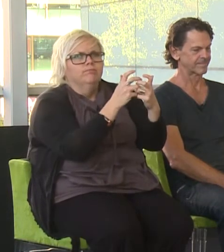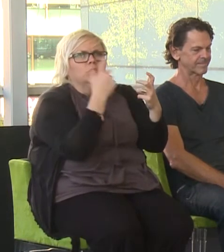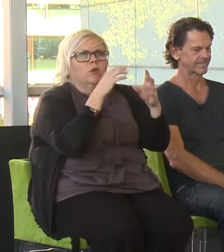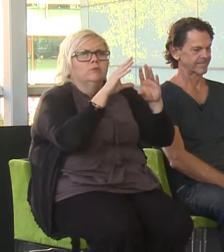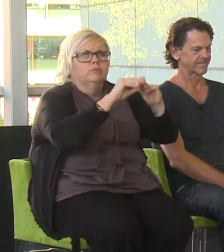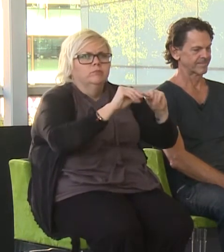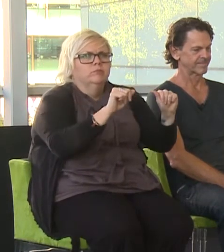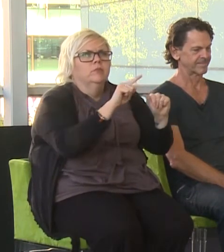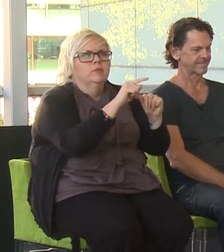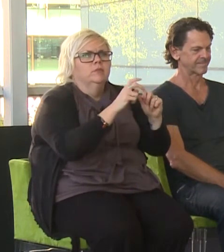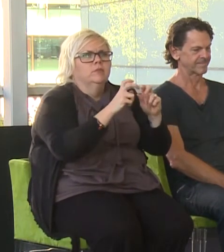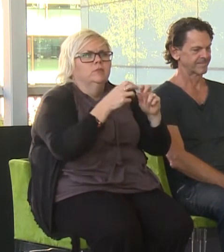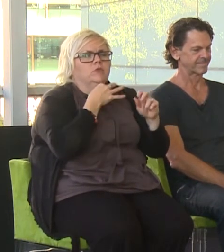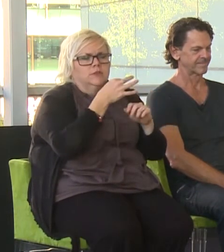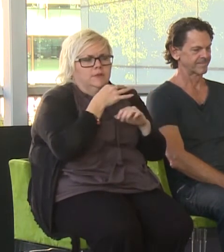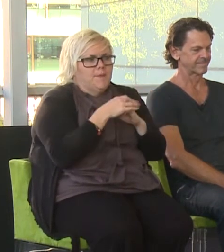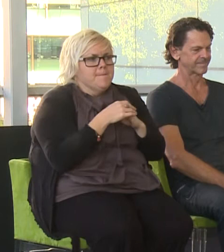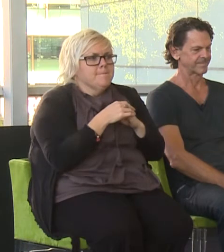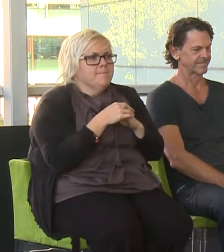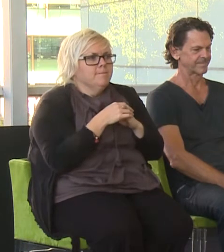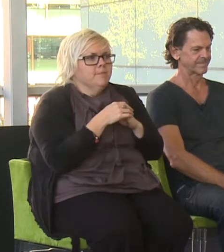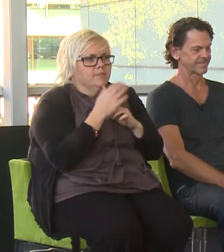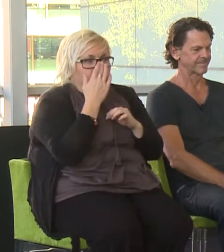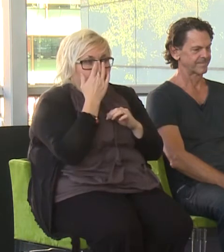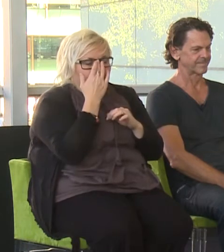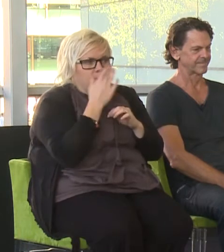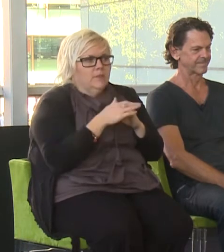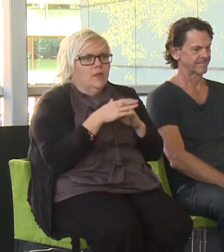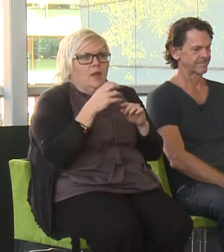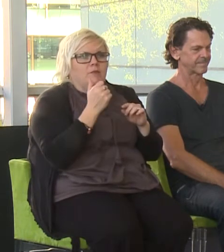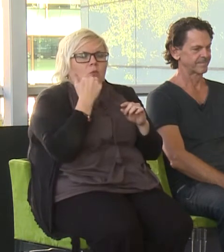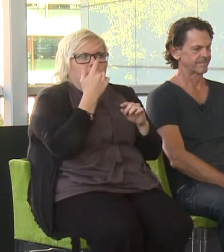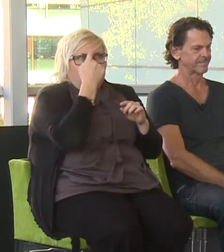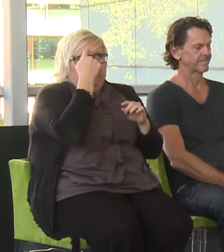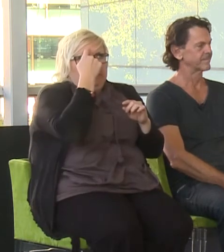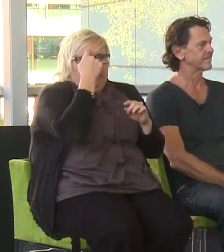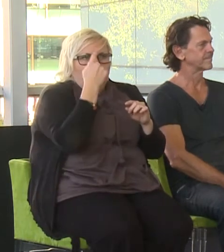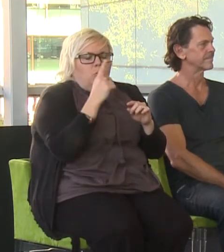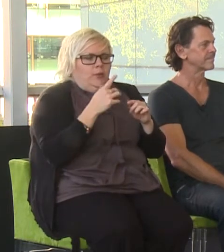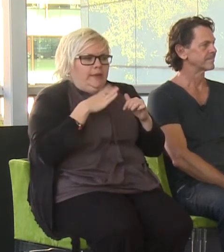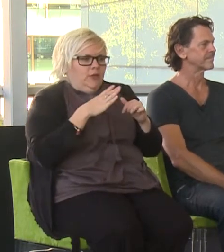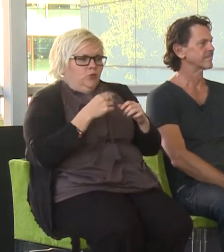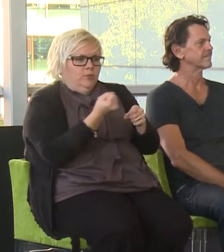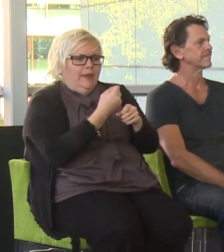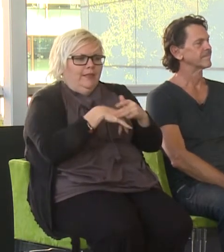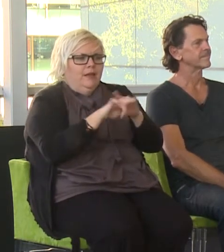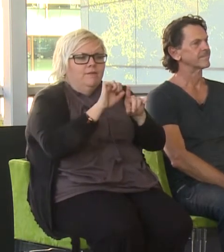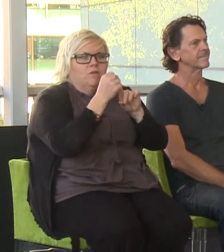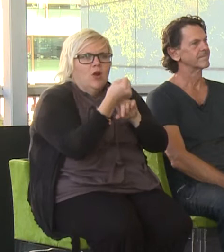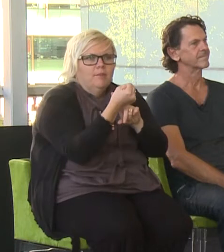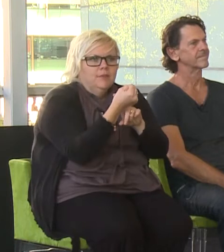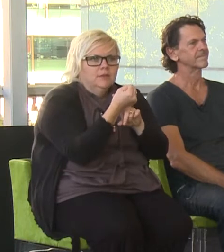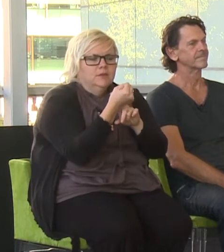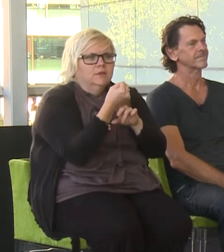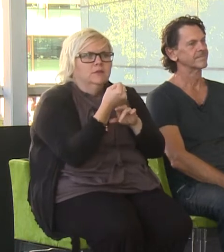I'm often required to think beyond what is classically considered a weapon, things within the constructed environment that become weapons